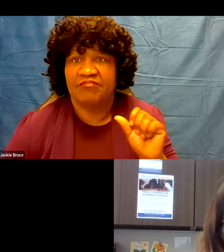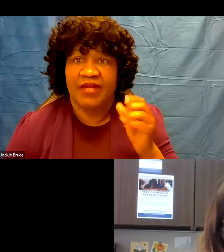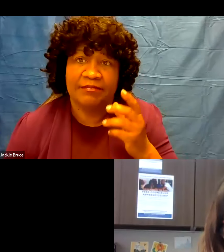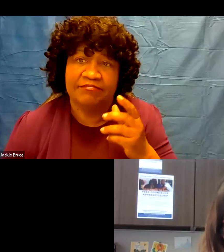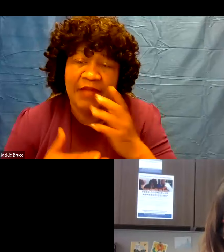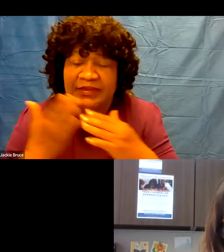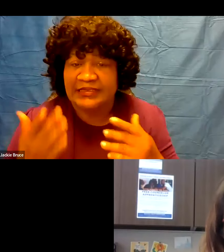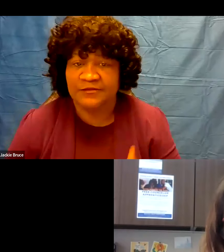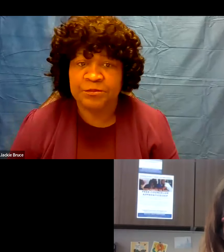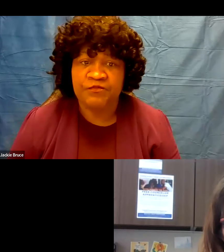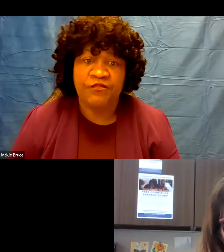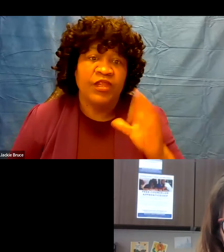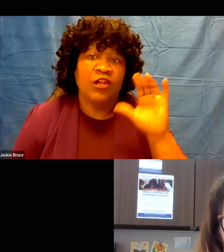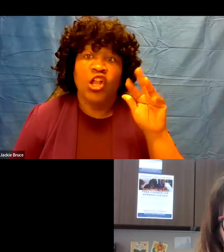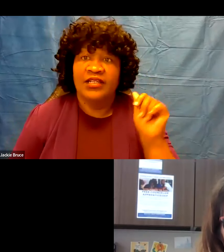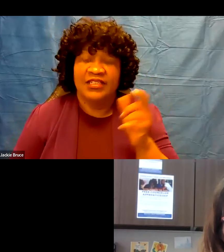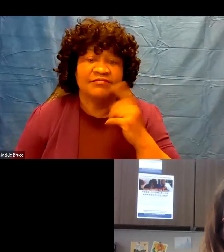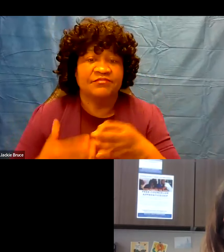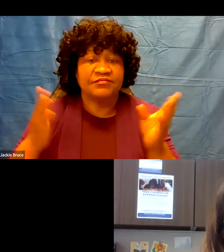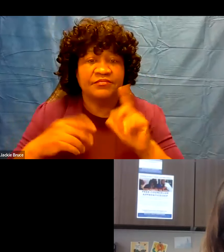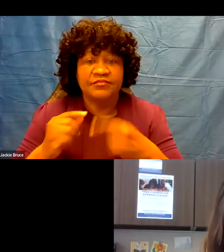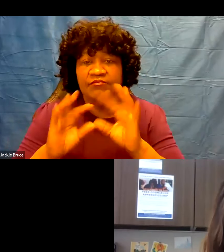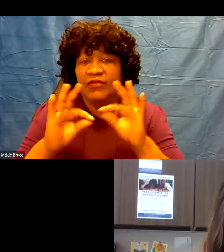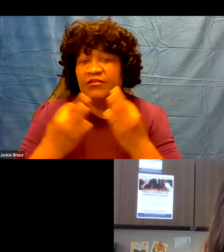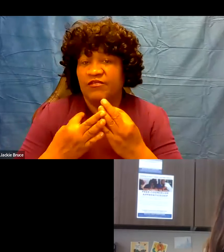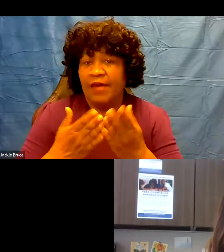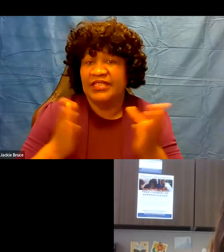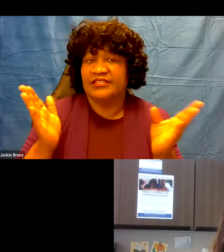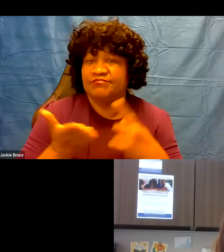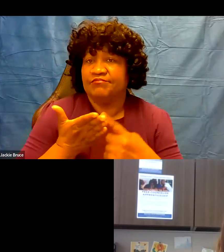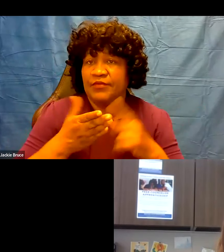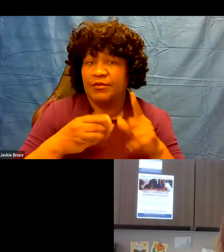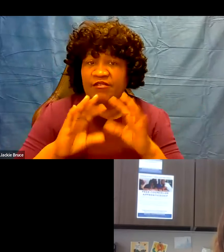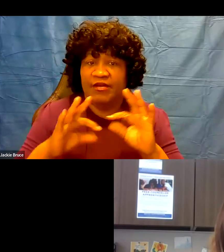important, you raised a broad point about families and